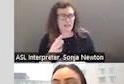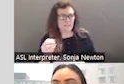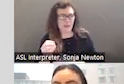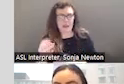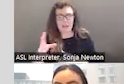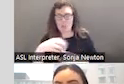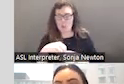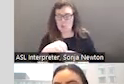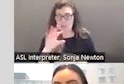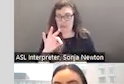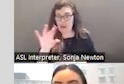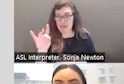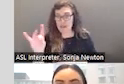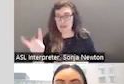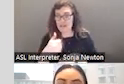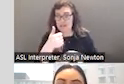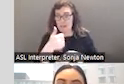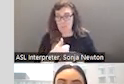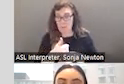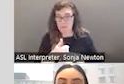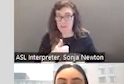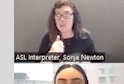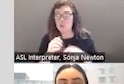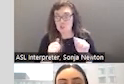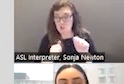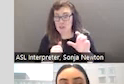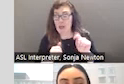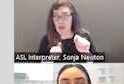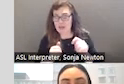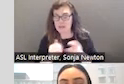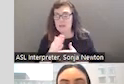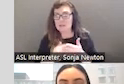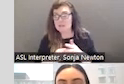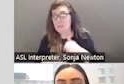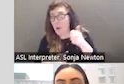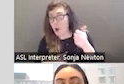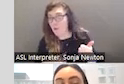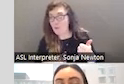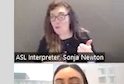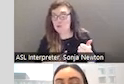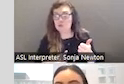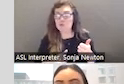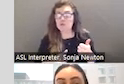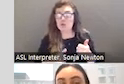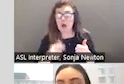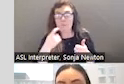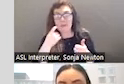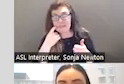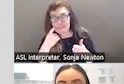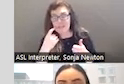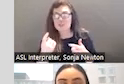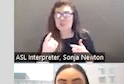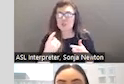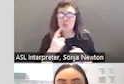the 988 Implementation and Parity Act. Some other amendments that were included include provisions for mainstreaming addiction treatment, peer support for mental